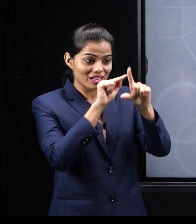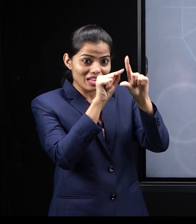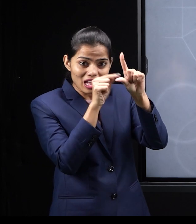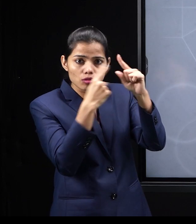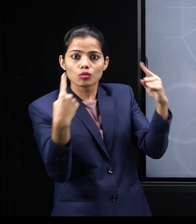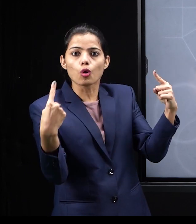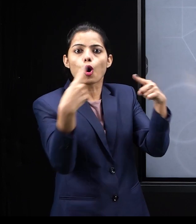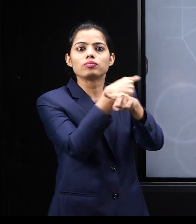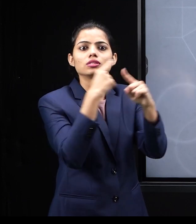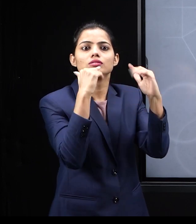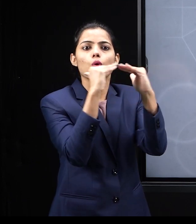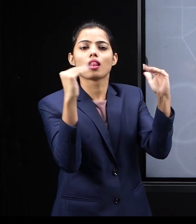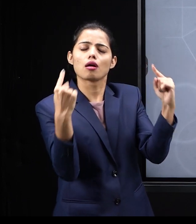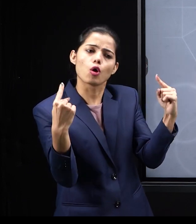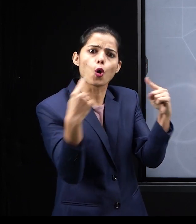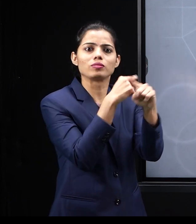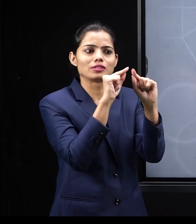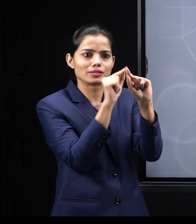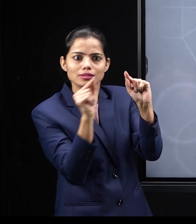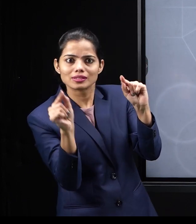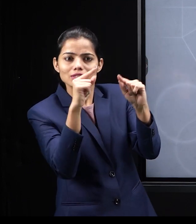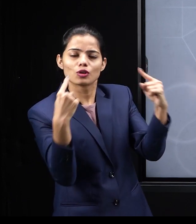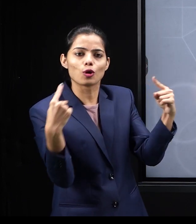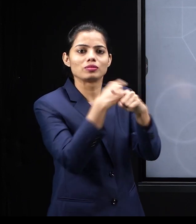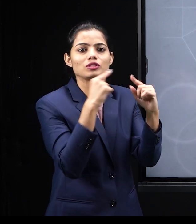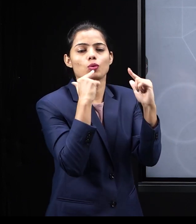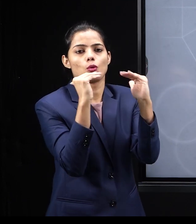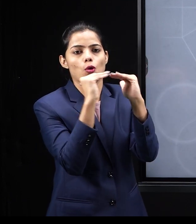The angles opposite the equal sides are equal.